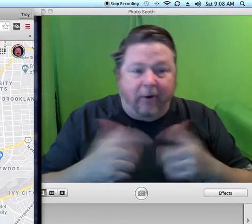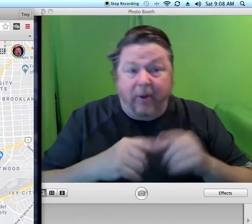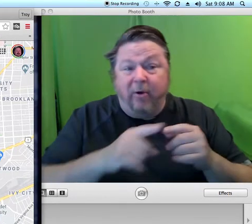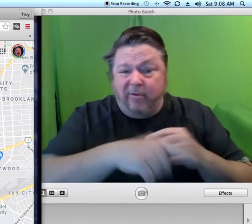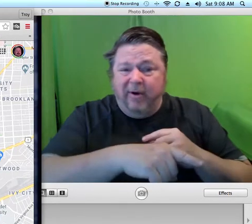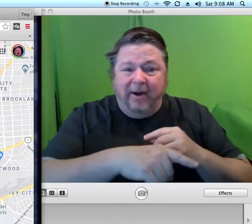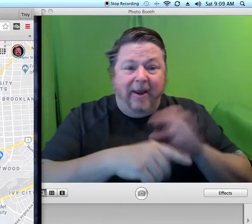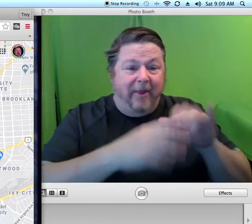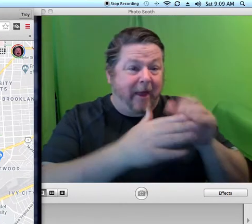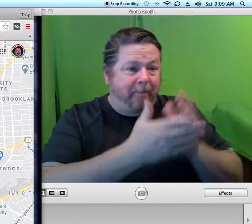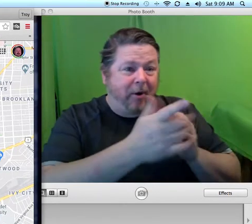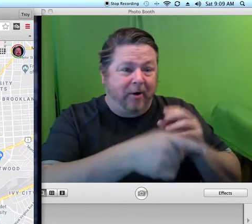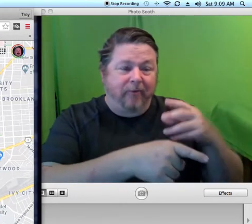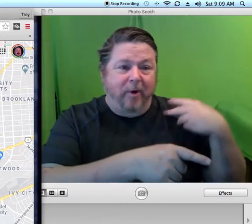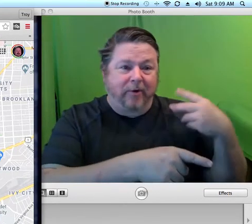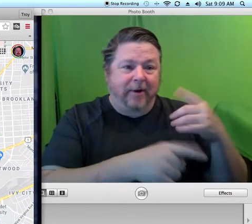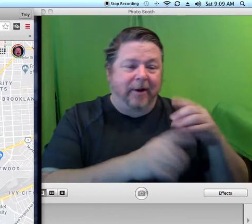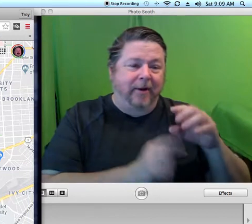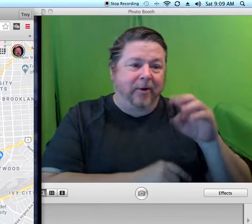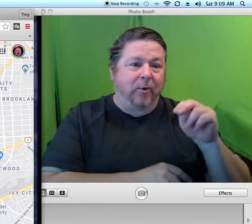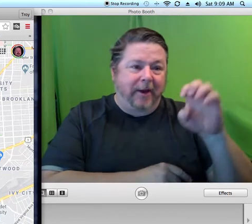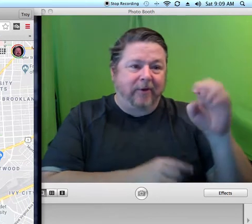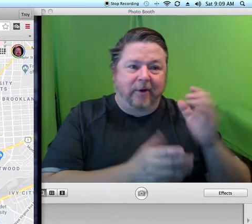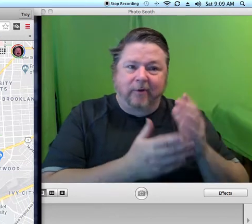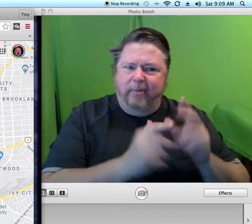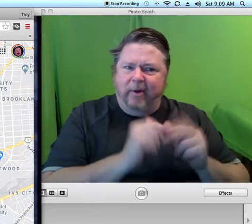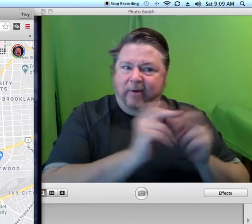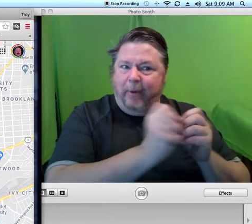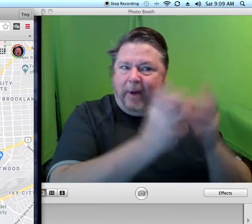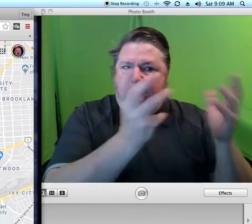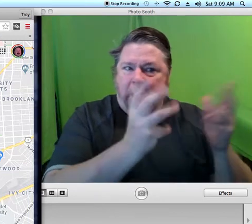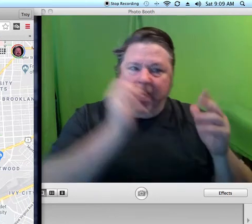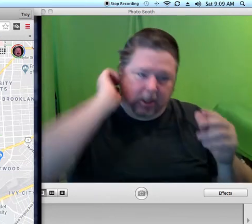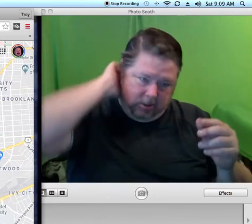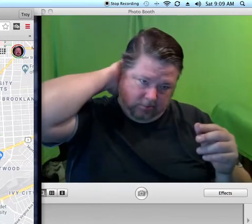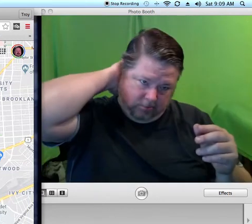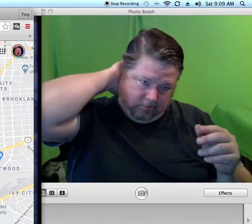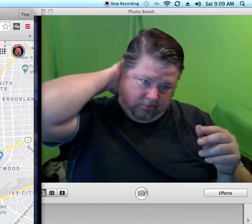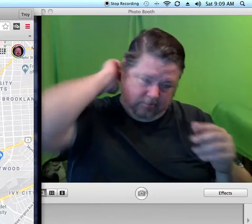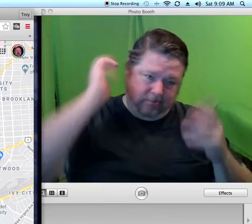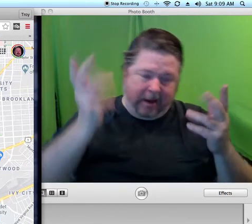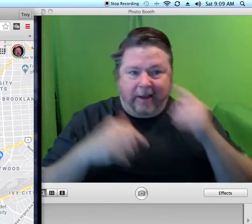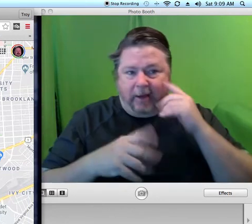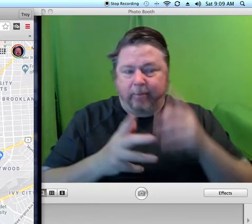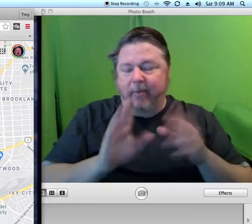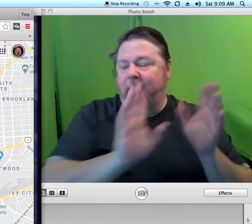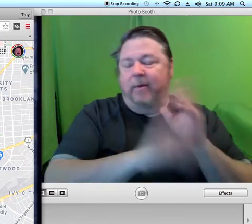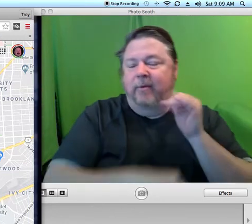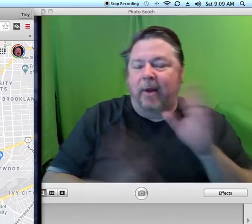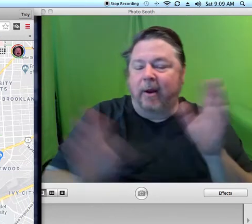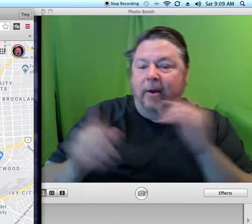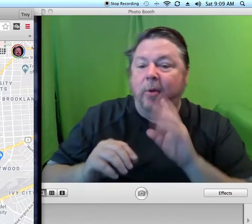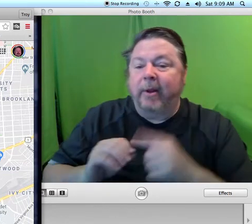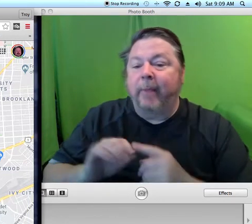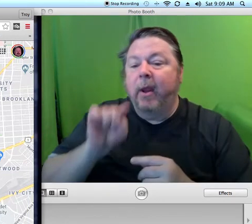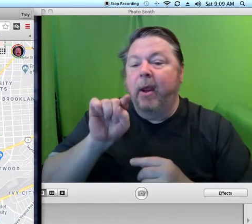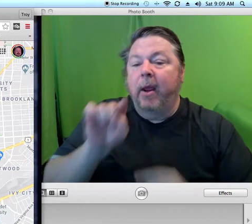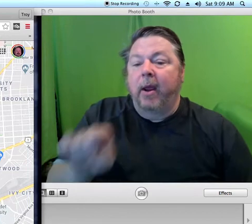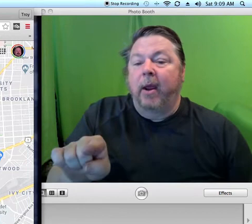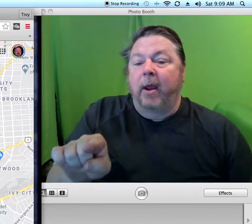live, although that part of Washington, northeast, is developing a lot. I think, but I don't need to talk